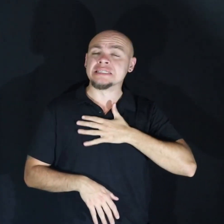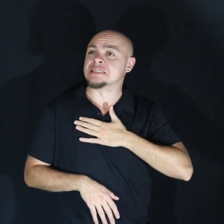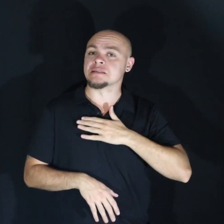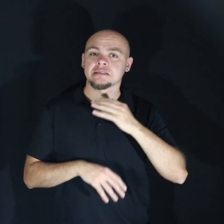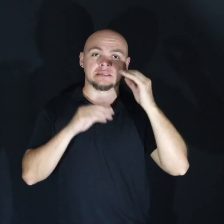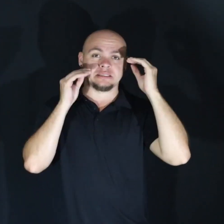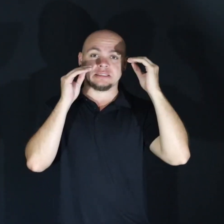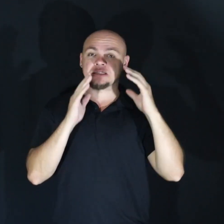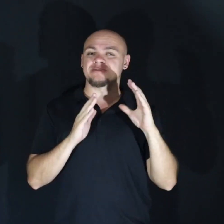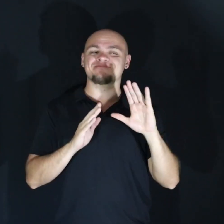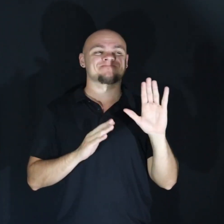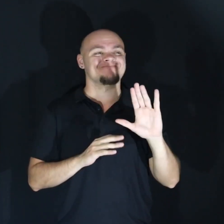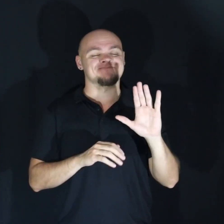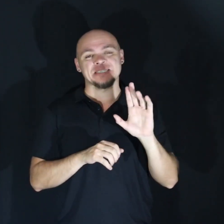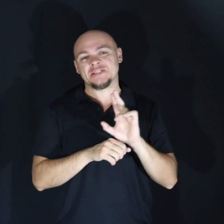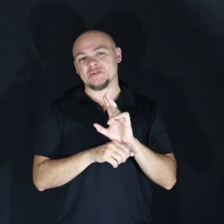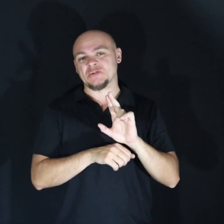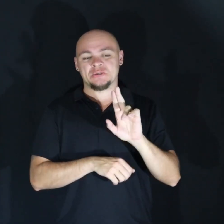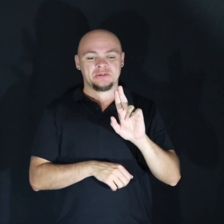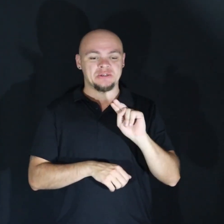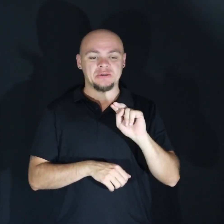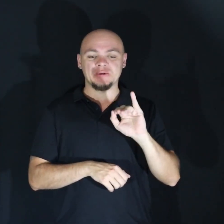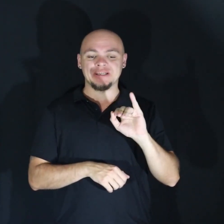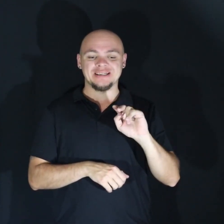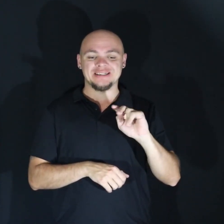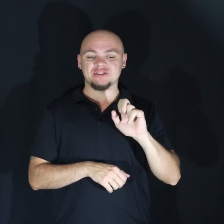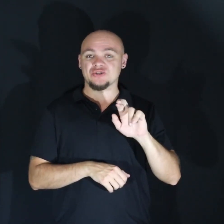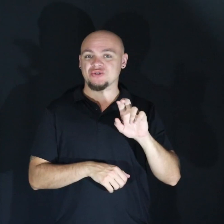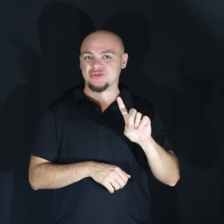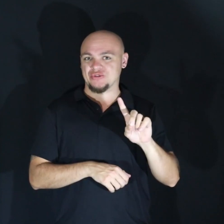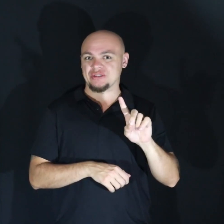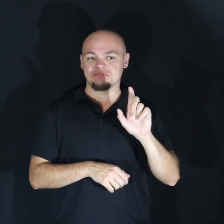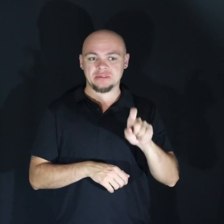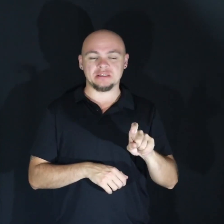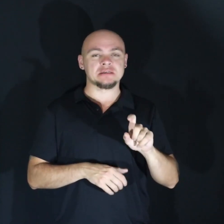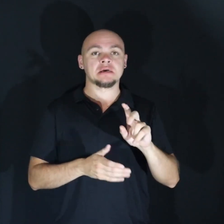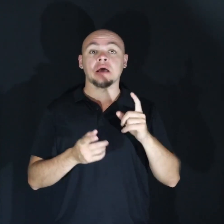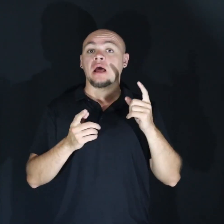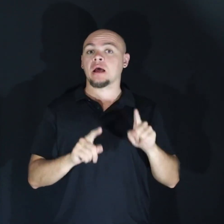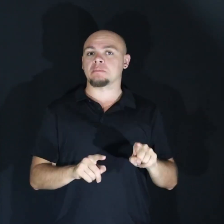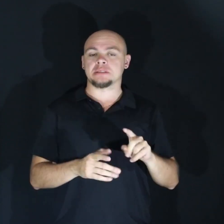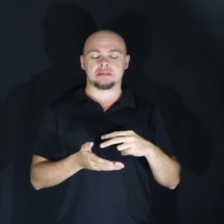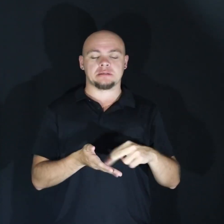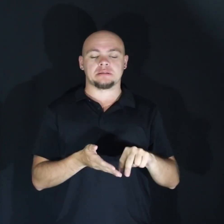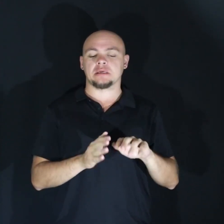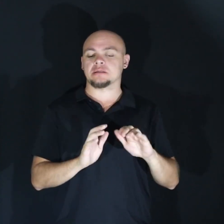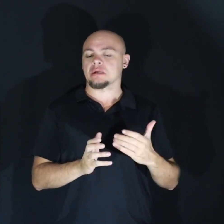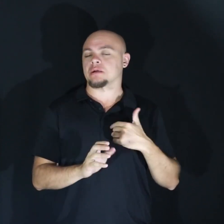teacher wanted us all to be in uniform, so I quit dance class.